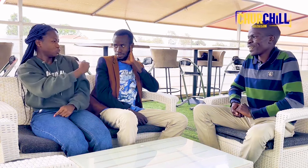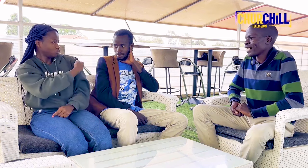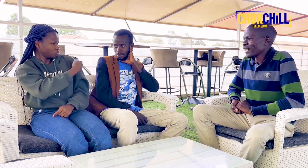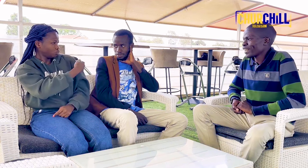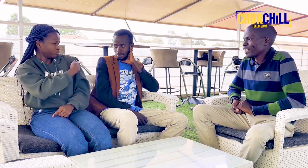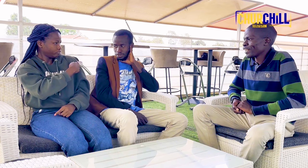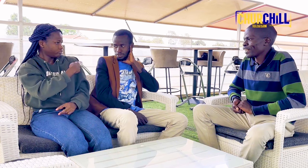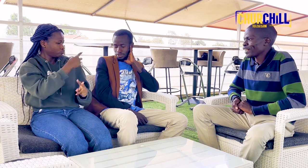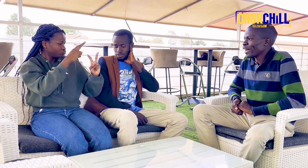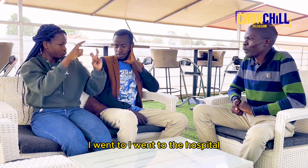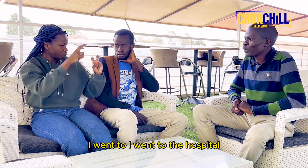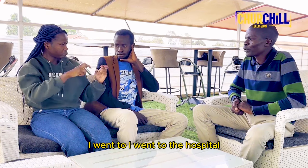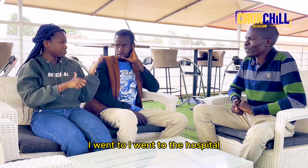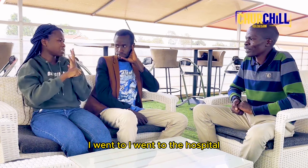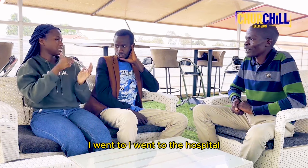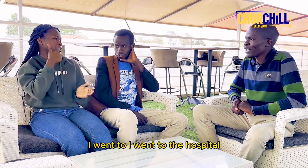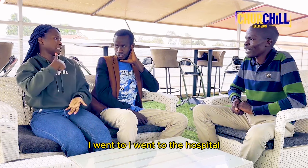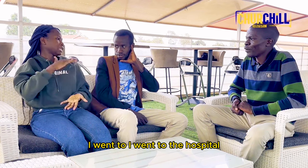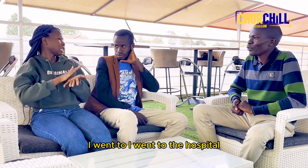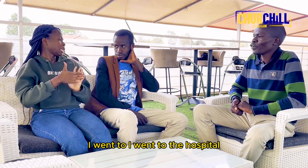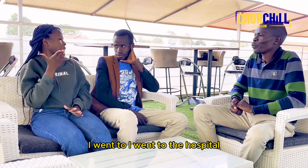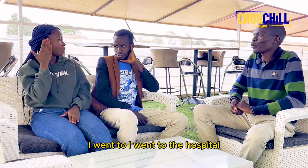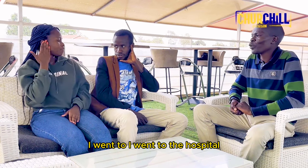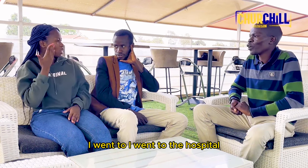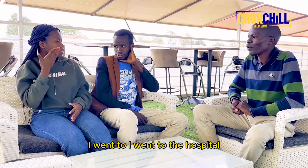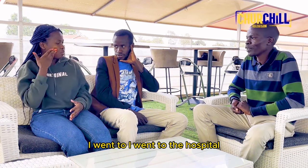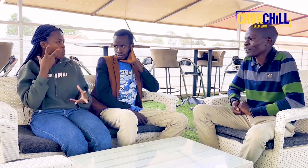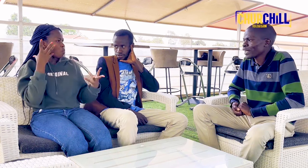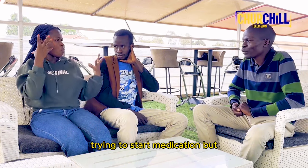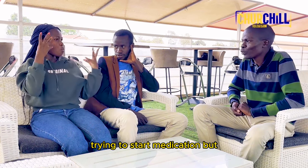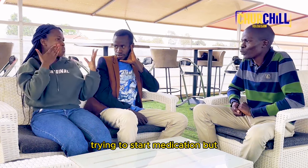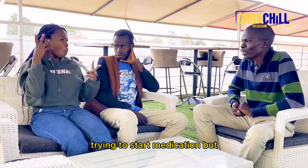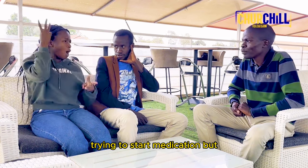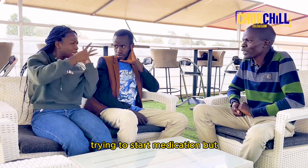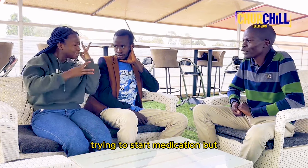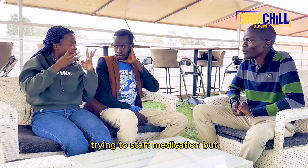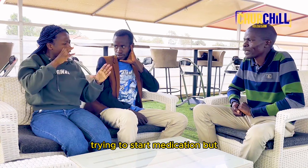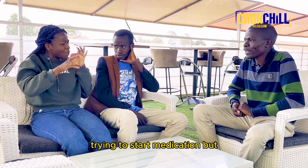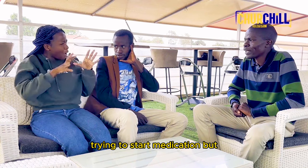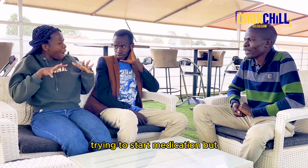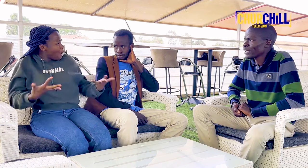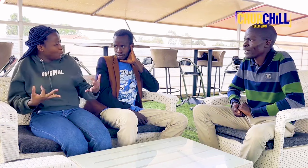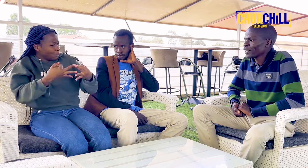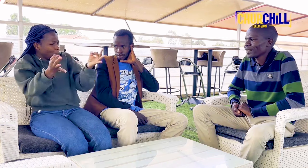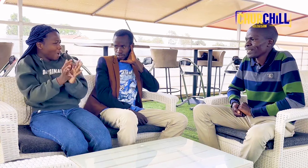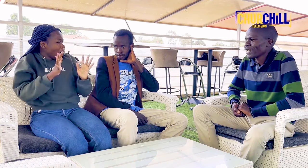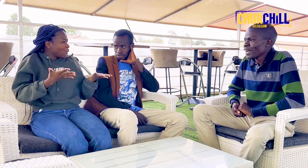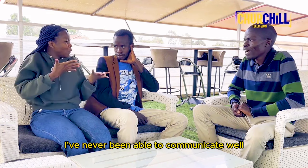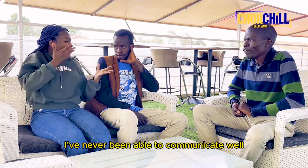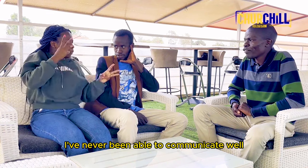So, I went to the hospital trying to search medication but I have never